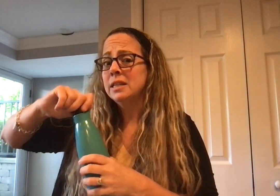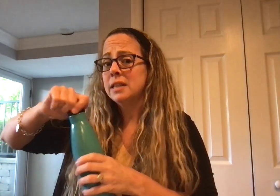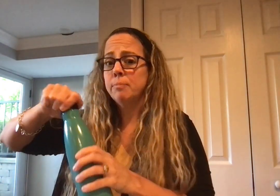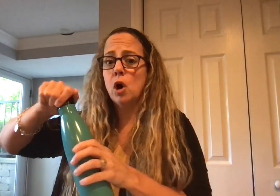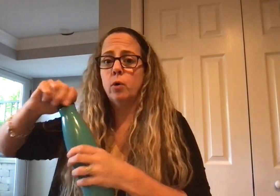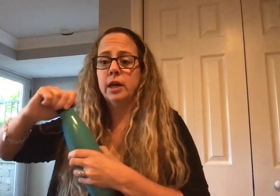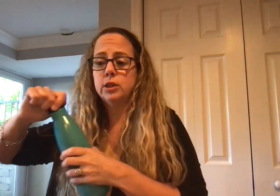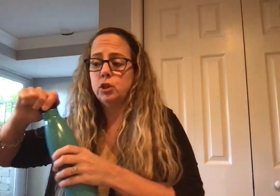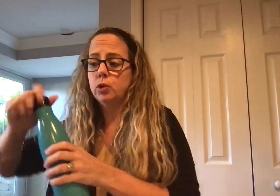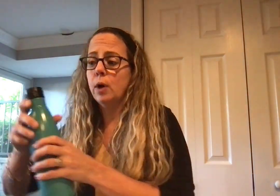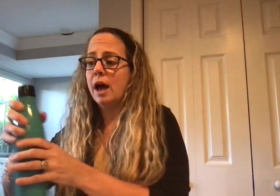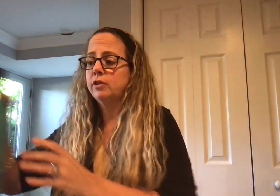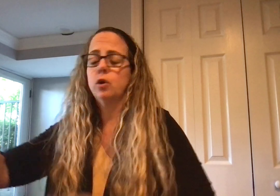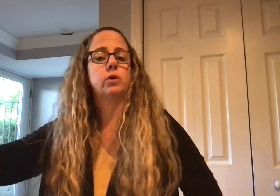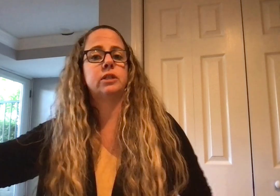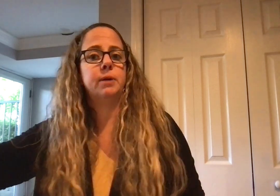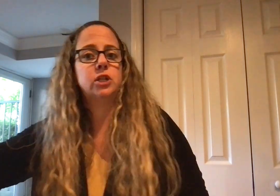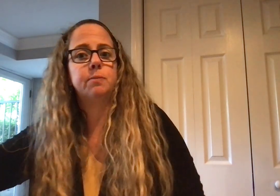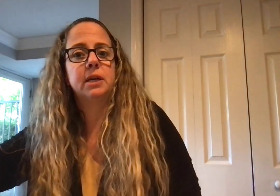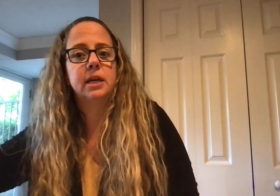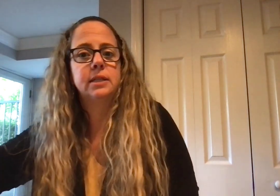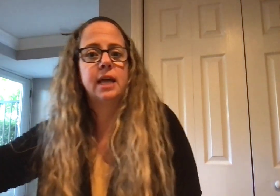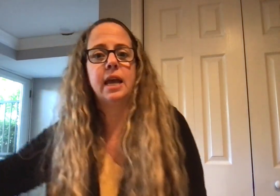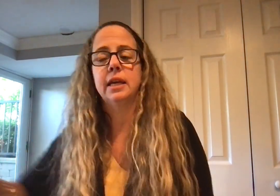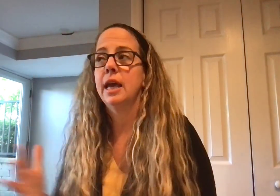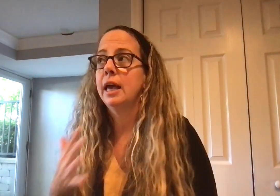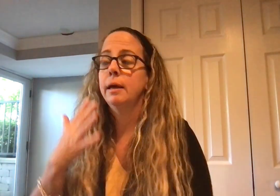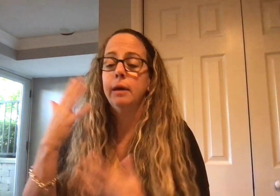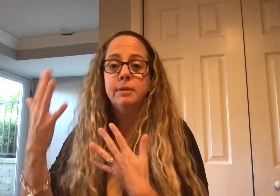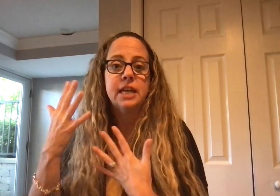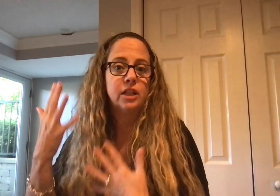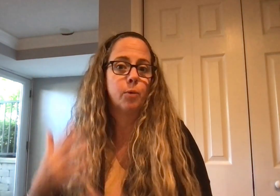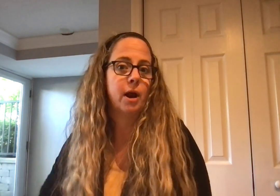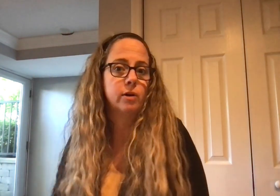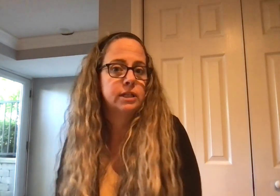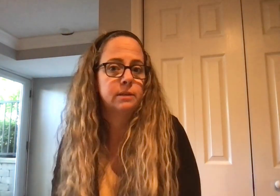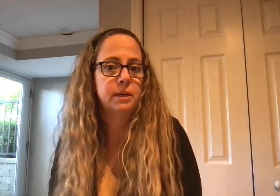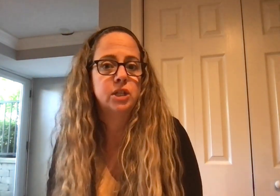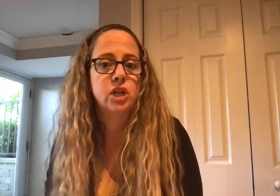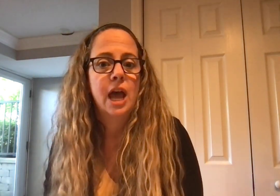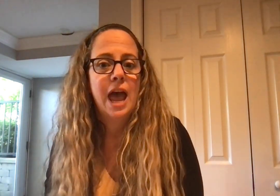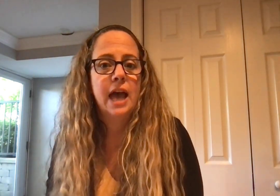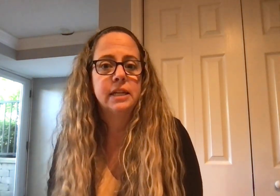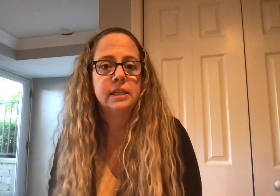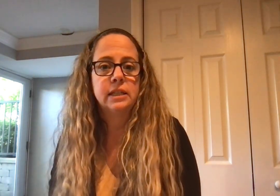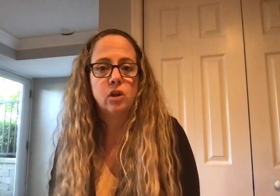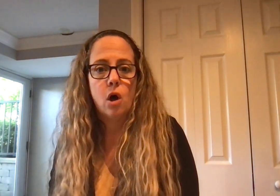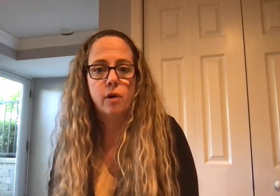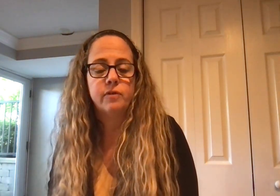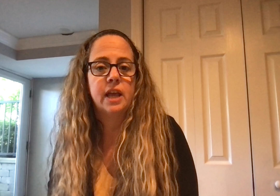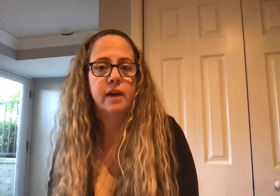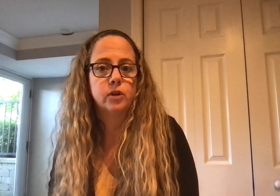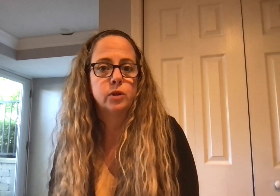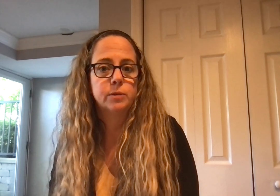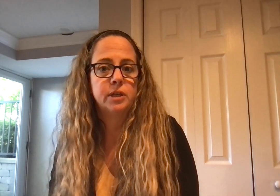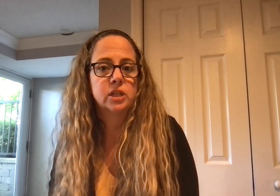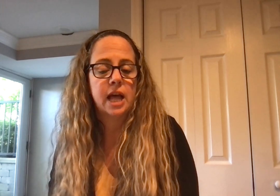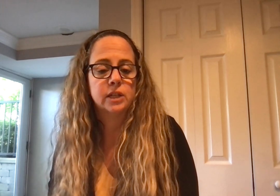some codas do have to go to speech because they imitate their parents' speech and it's a little off. They have to go to speech class when